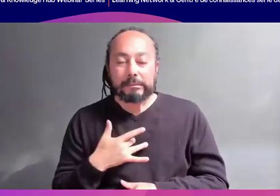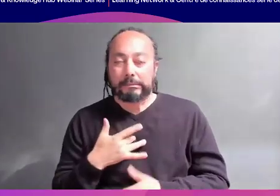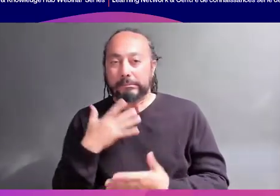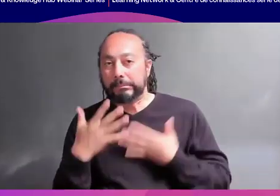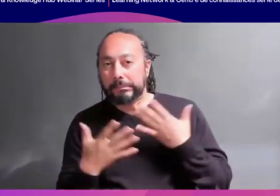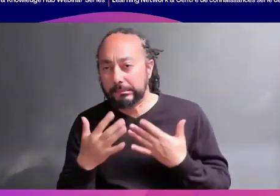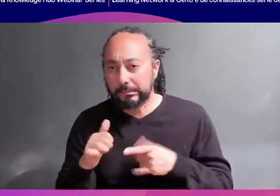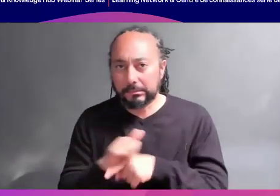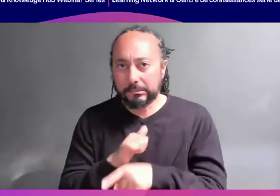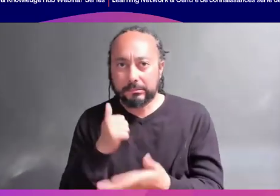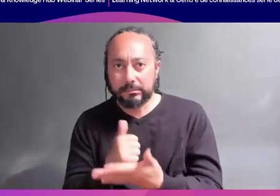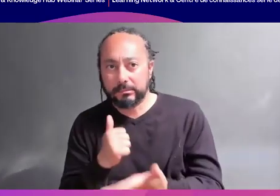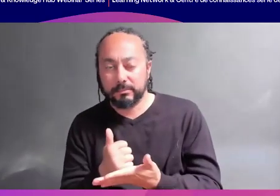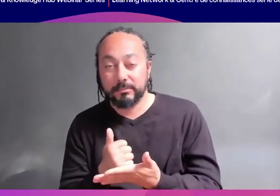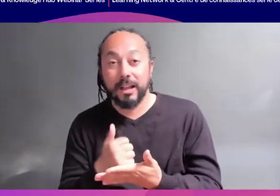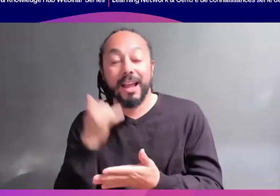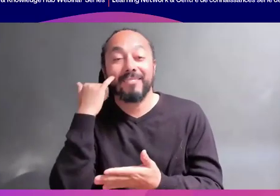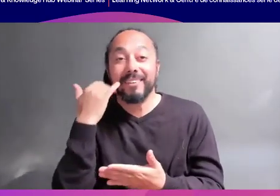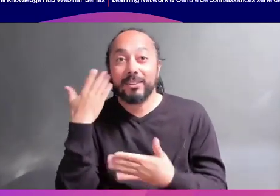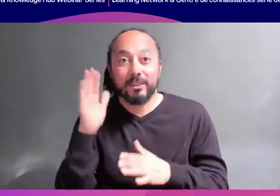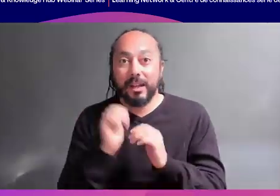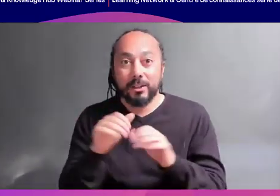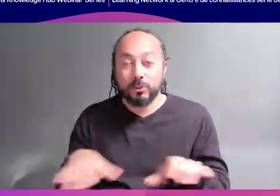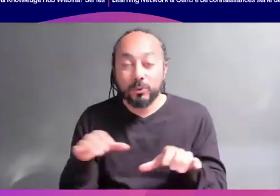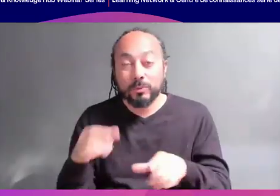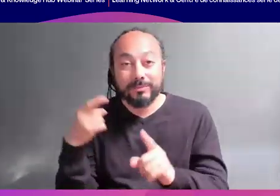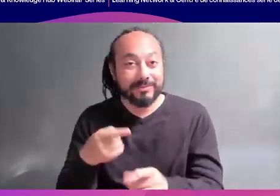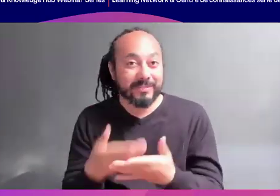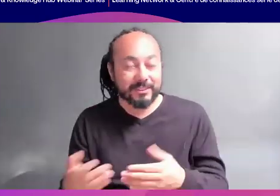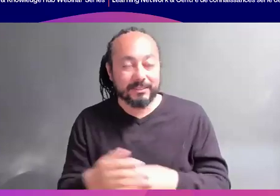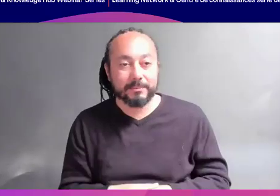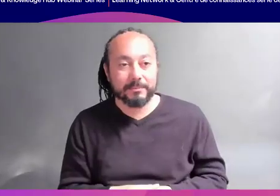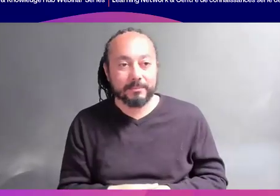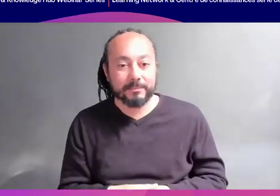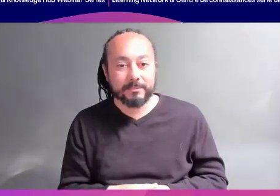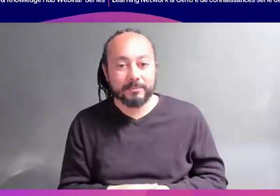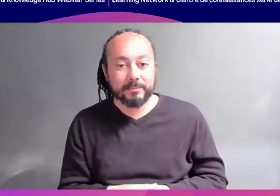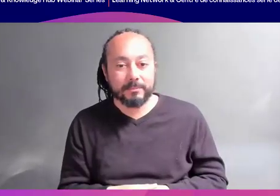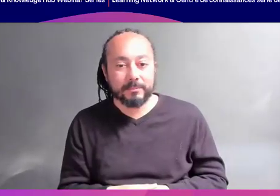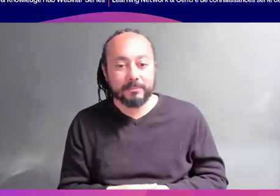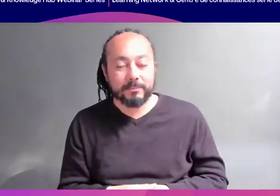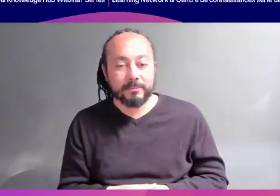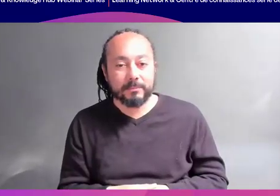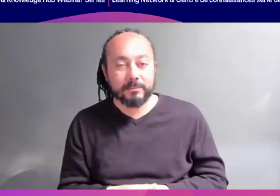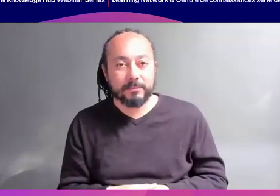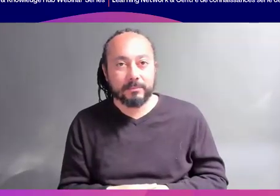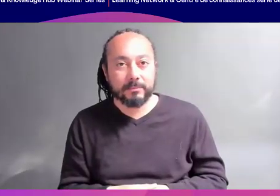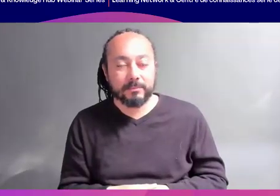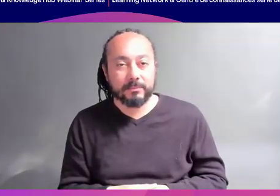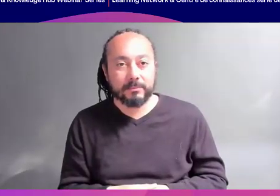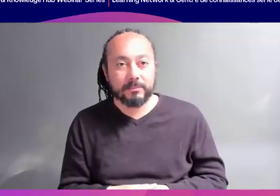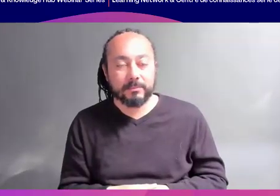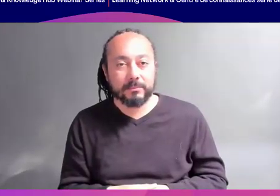asking if they didn't feel they knew how to do certain things. So we had to try to address those things up